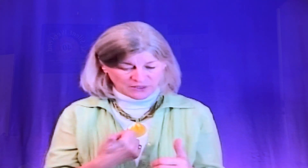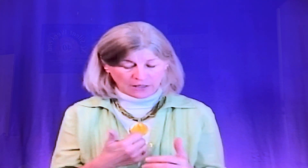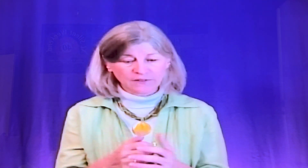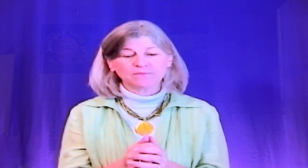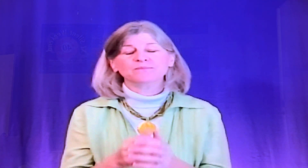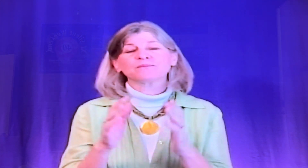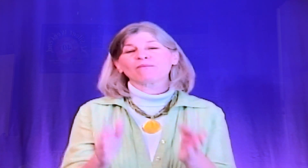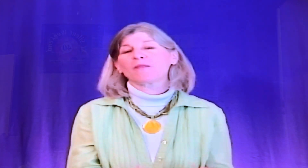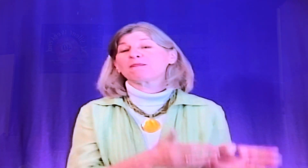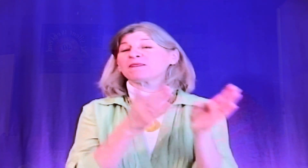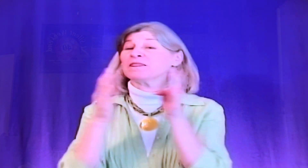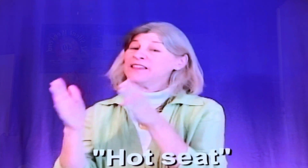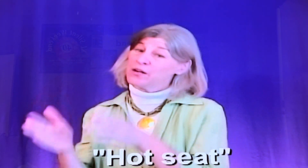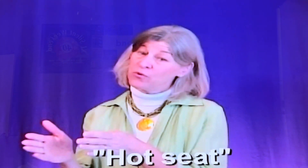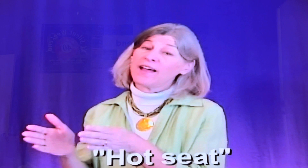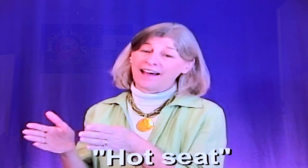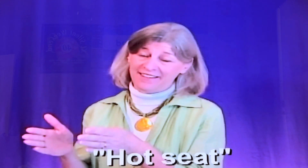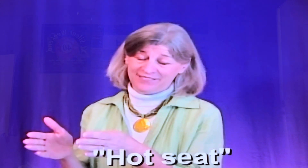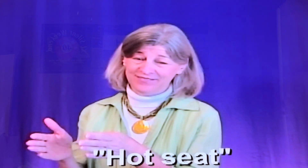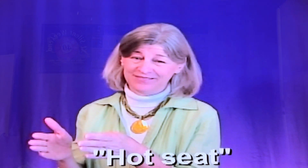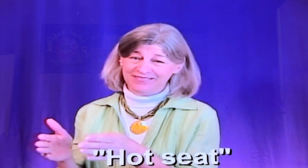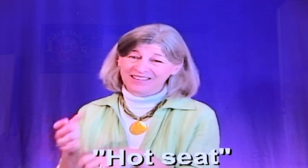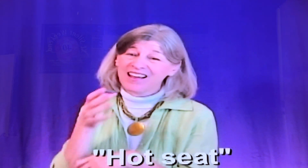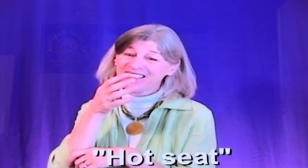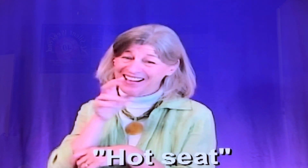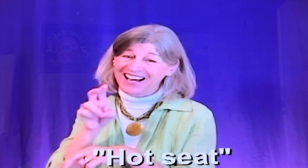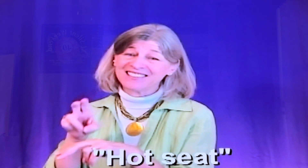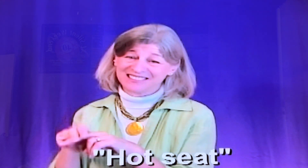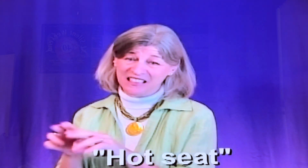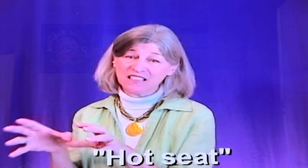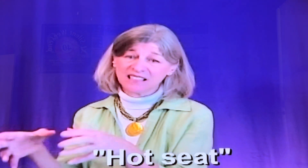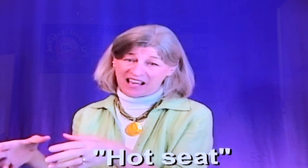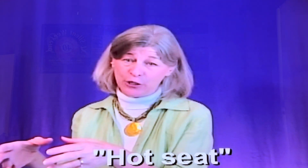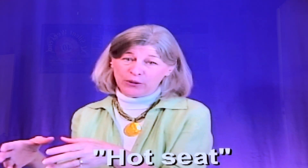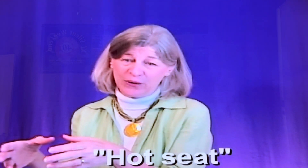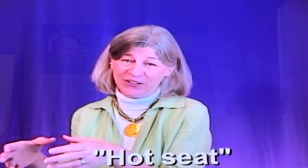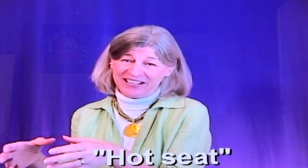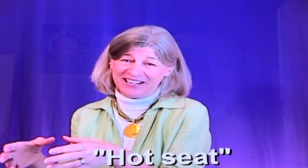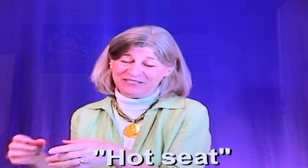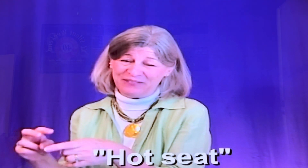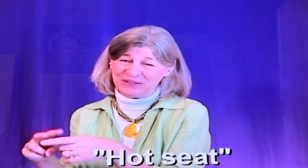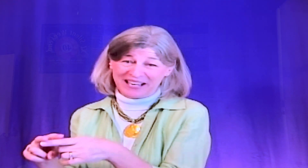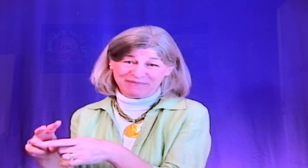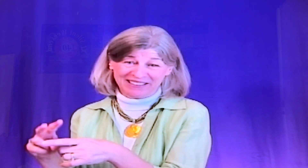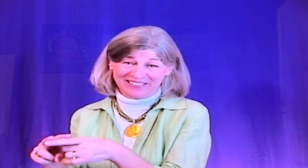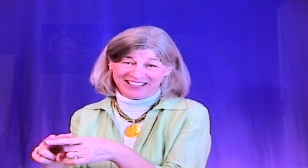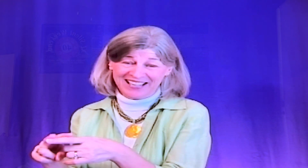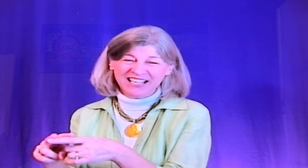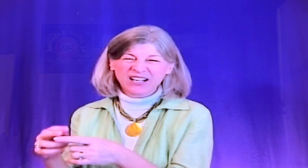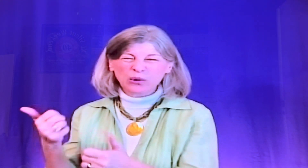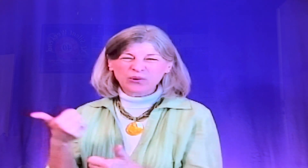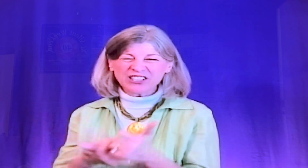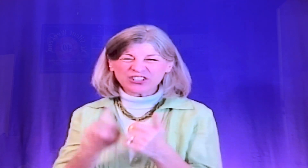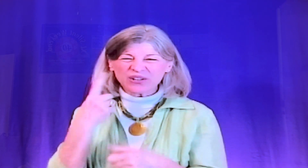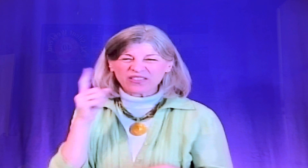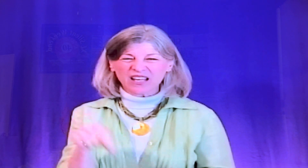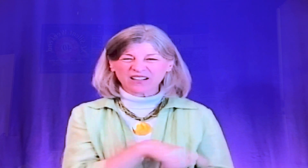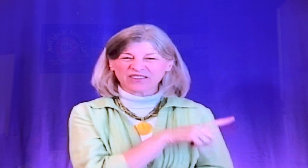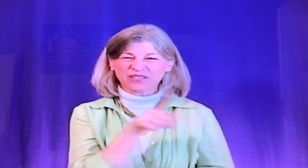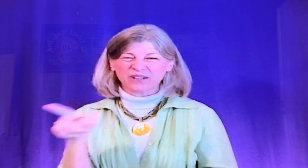ourselves. Then we have the hot seat category of vocabulary. Which do you think of the 3 of